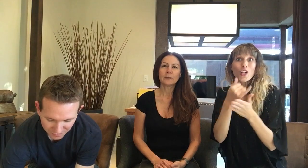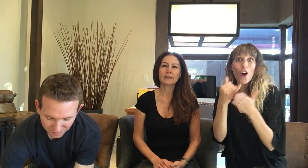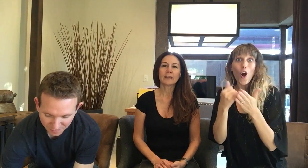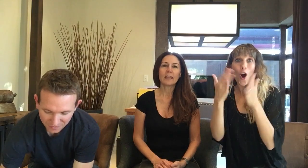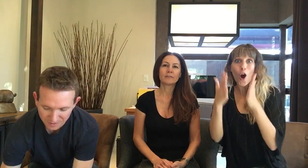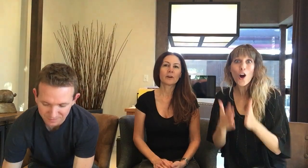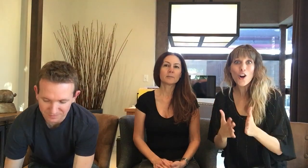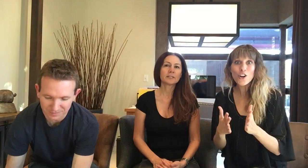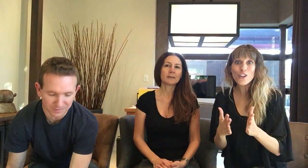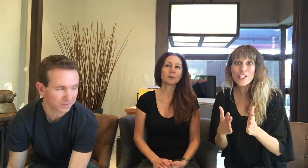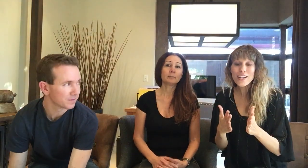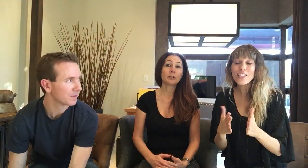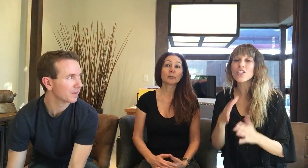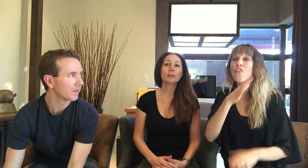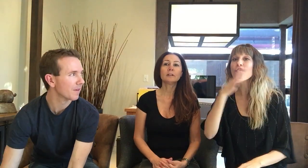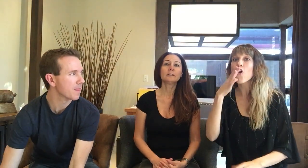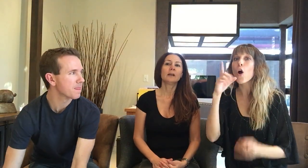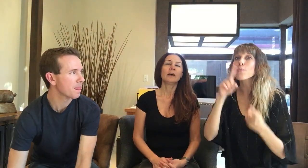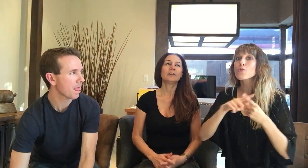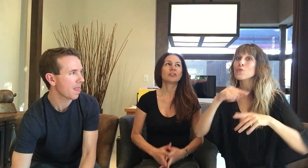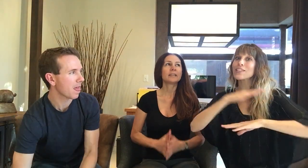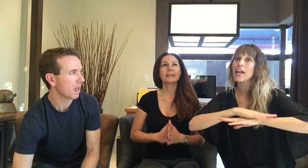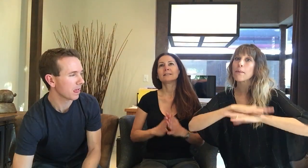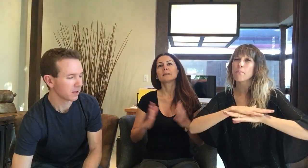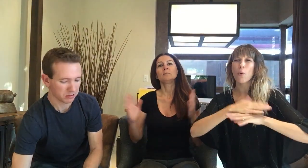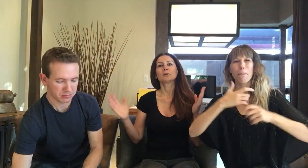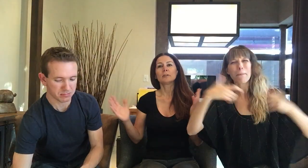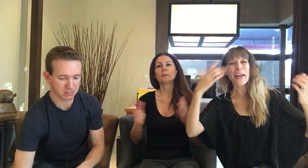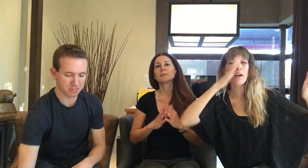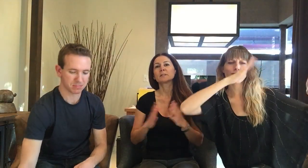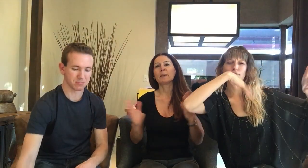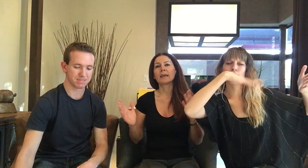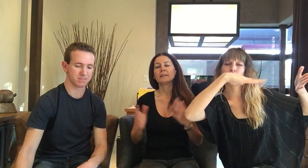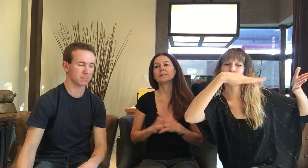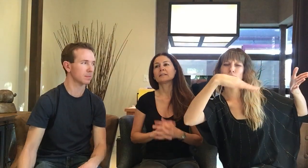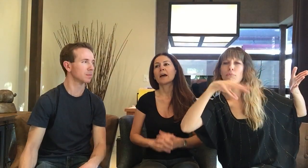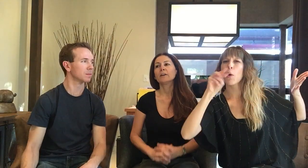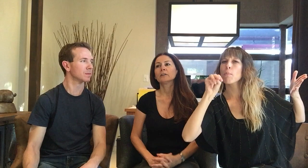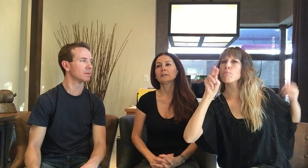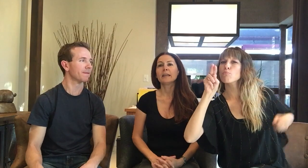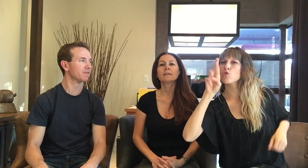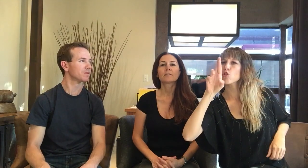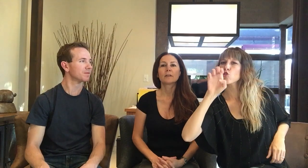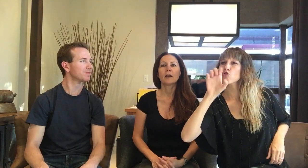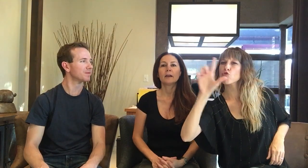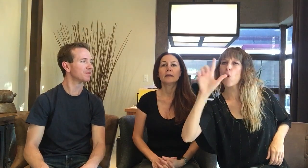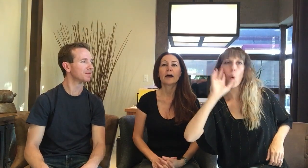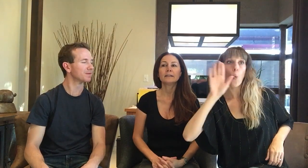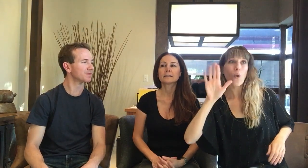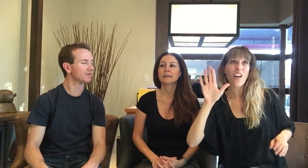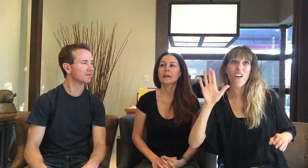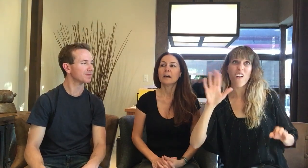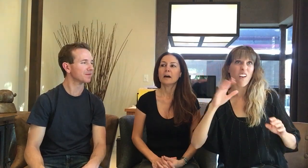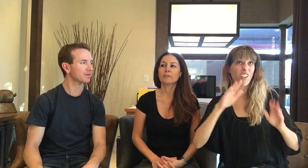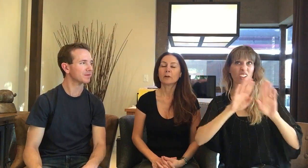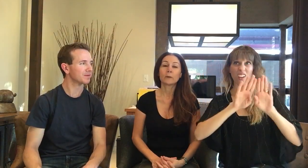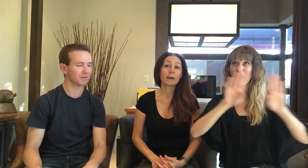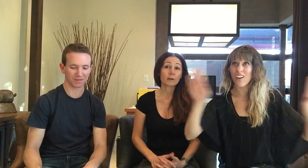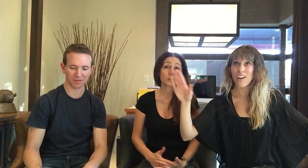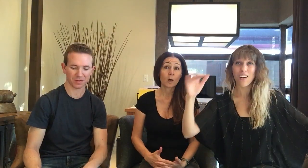doing a farm-to-table mural, a gigantic mural that will span the entire length and height of our warehouse